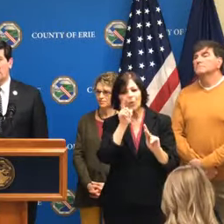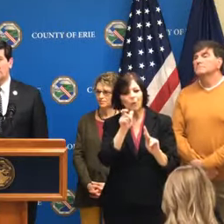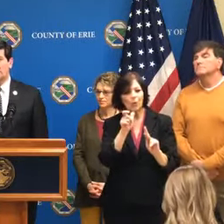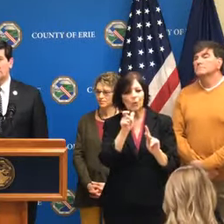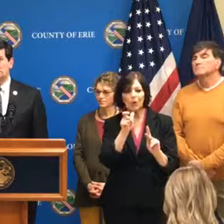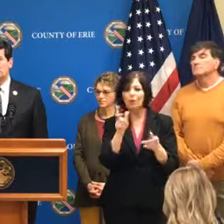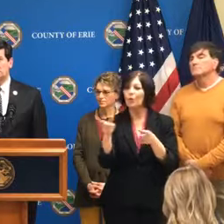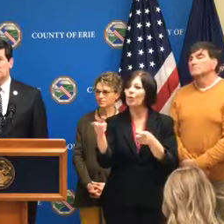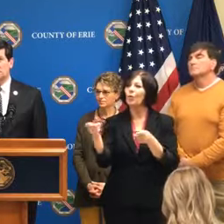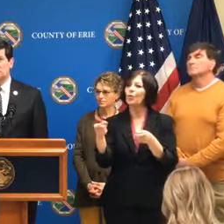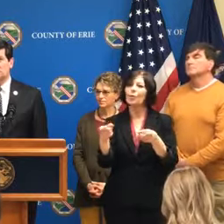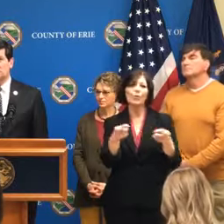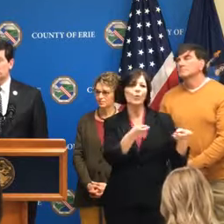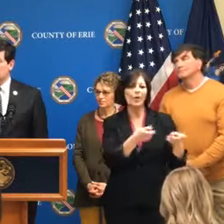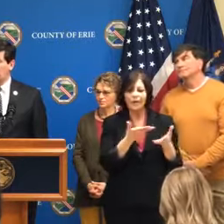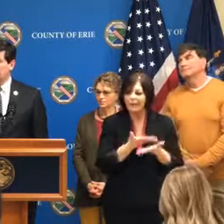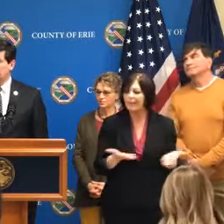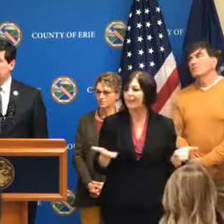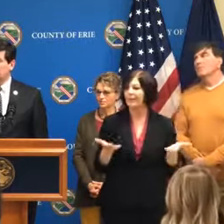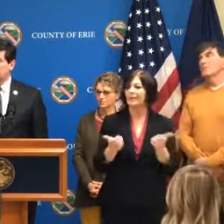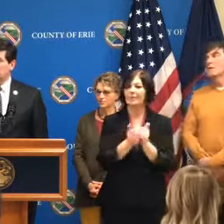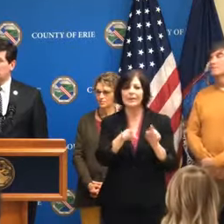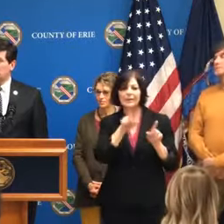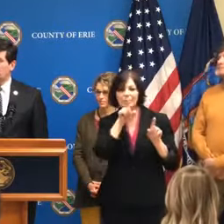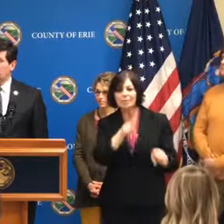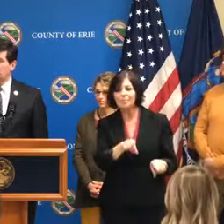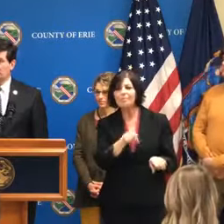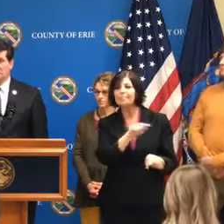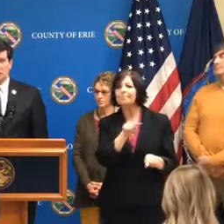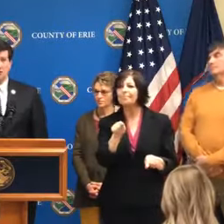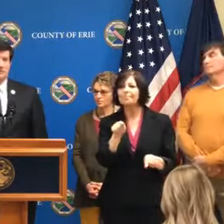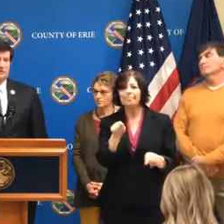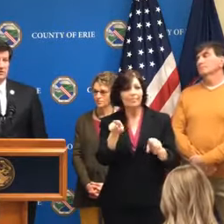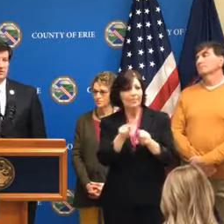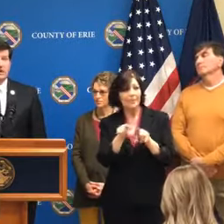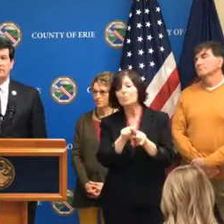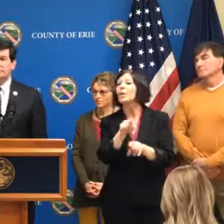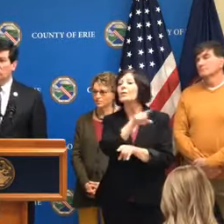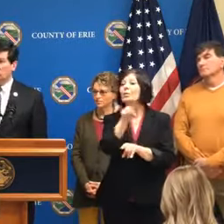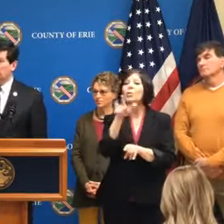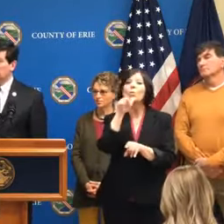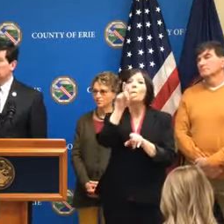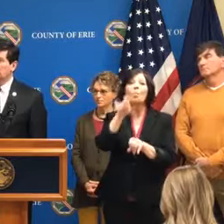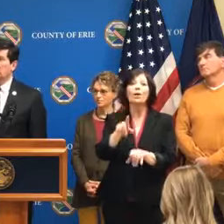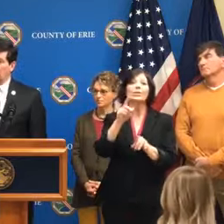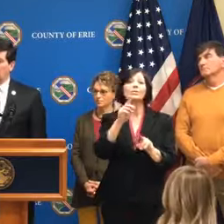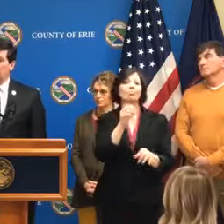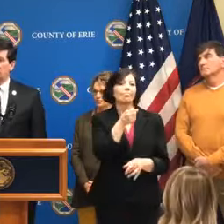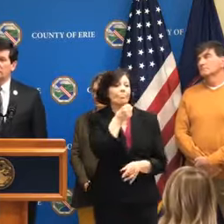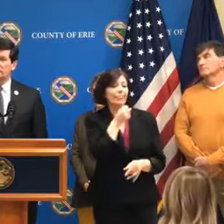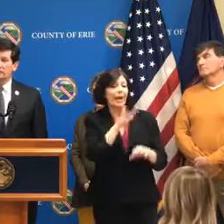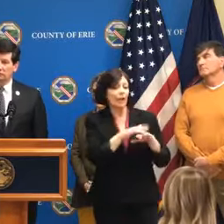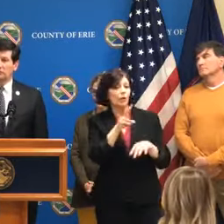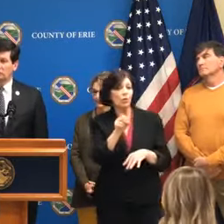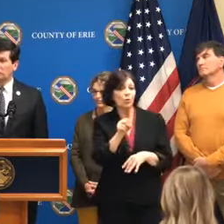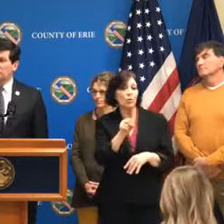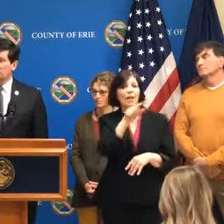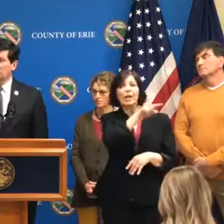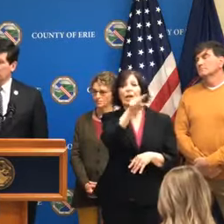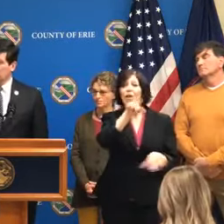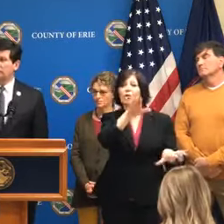running operations associated with the response to the coronavirus, as well as those who have to report it, are out there doing